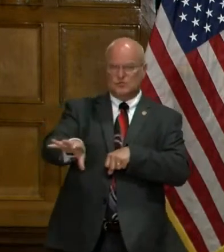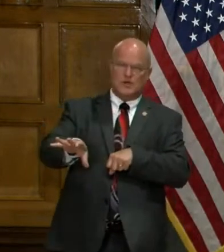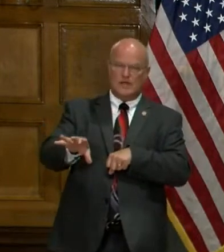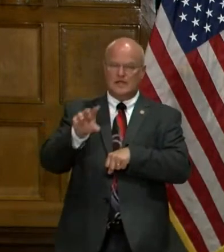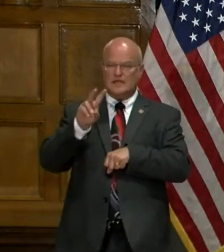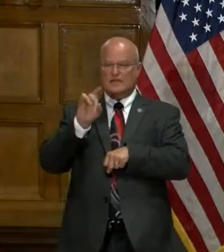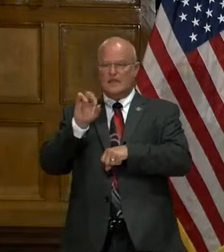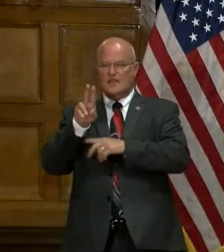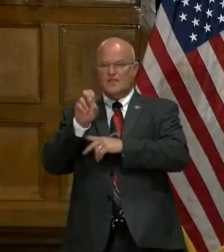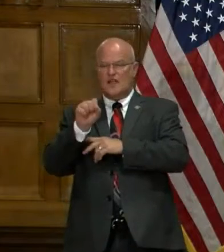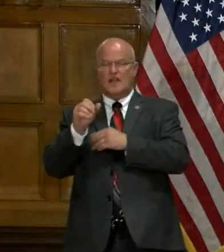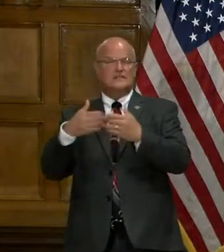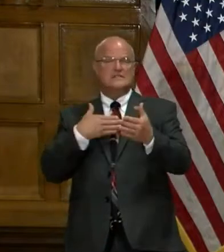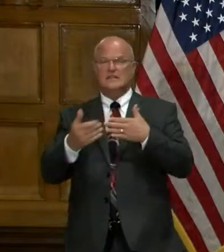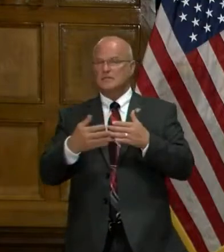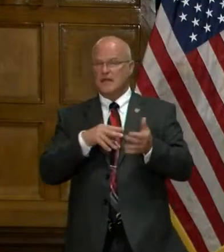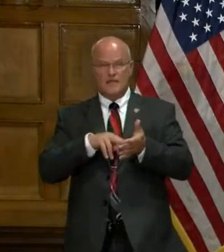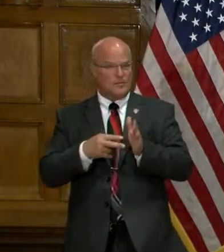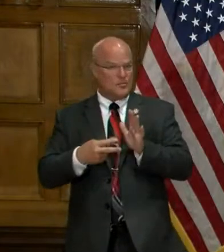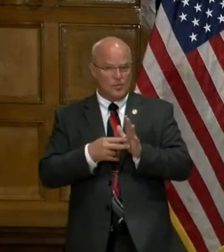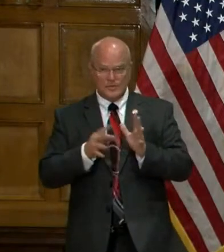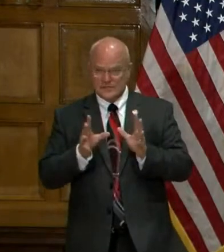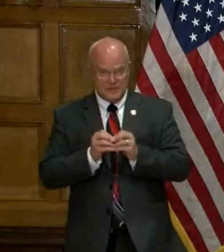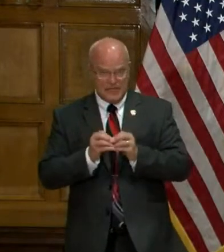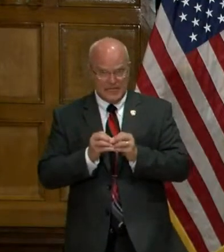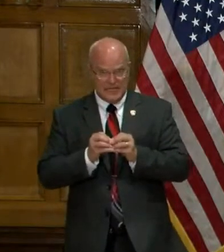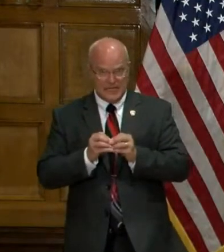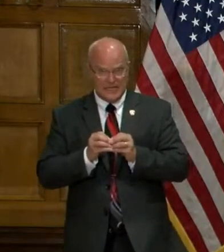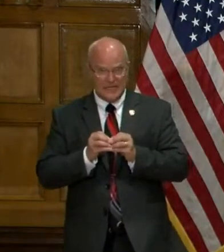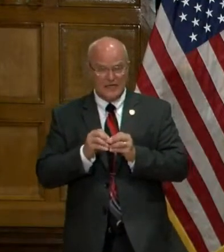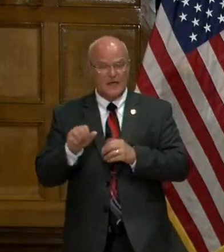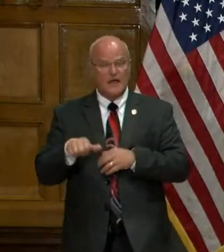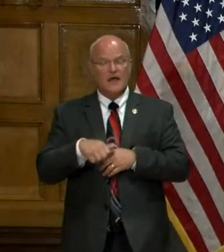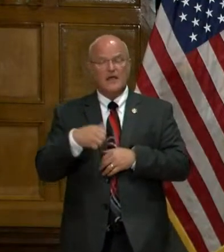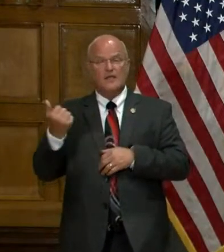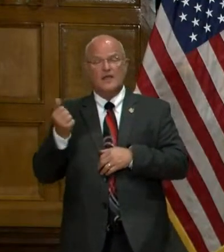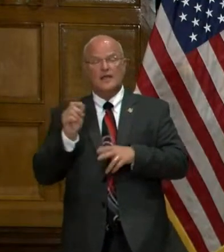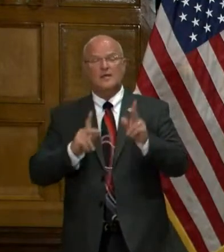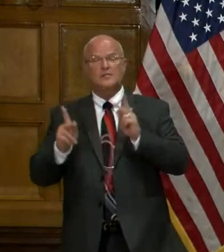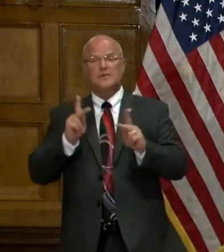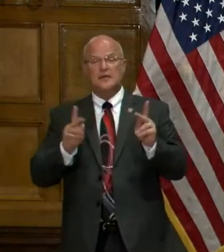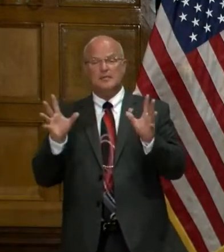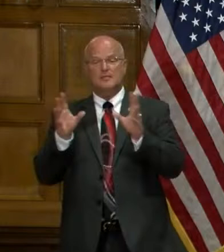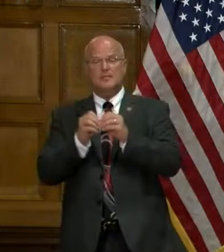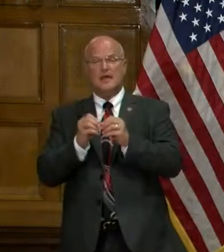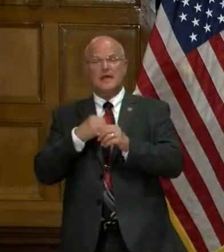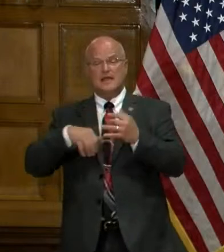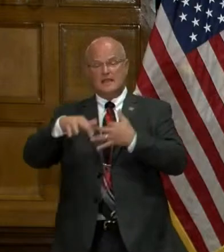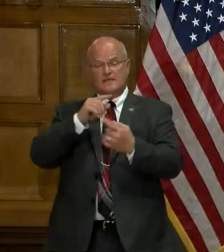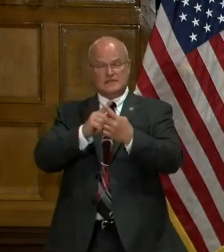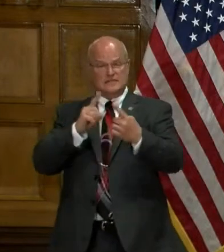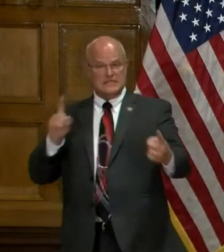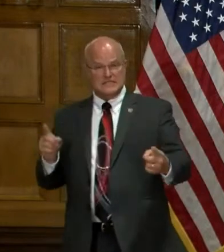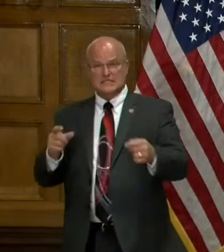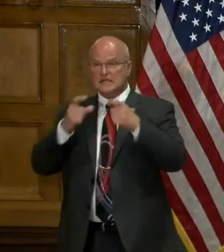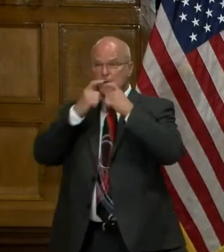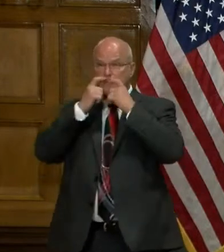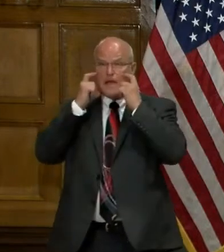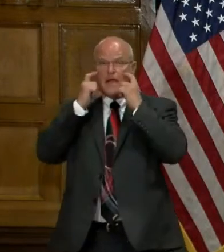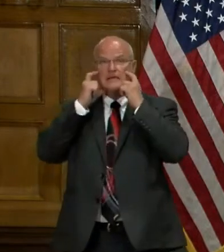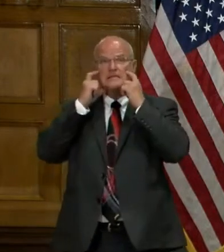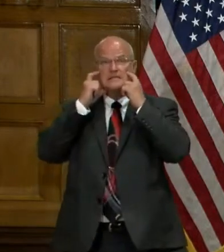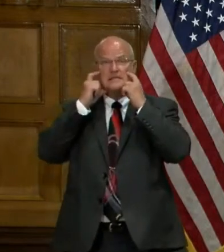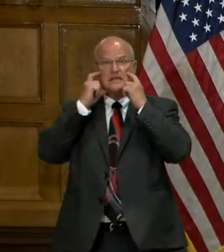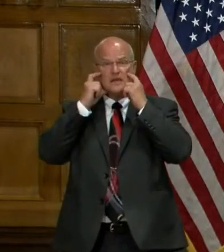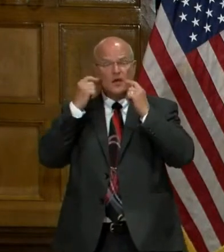The virus doesn't matter what the purpose of the meeting is. On the other hand, if people gather and they maintain physical distancing and they're wearing